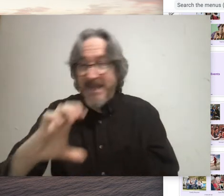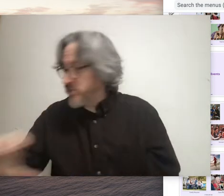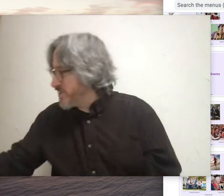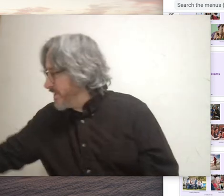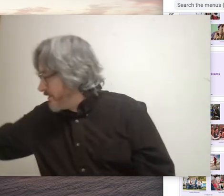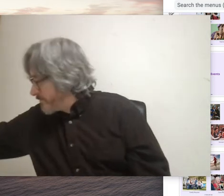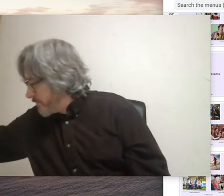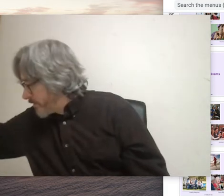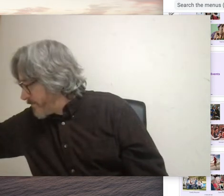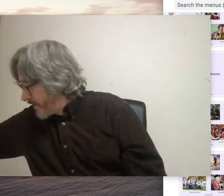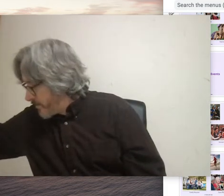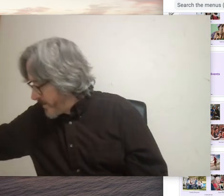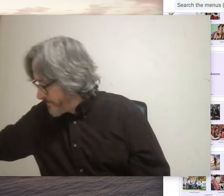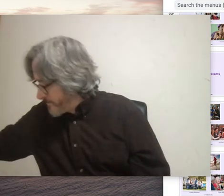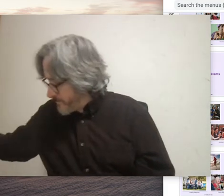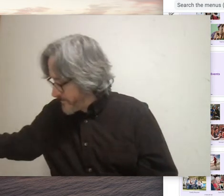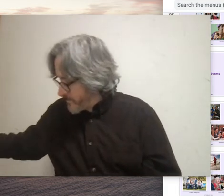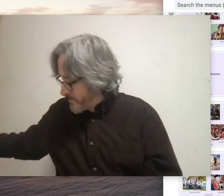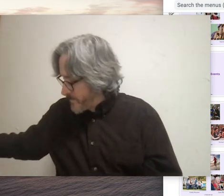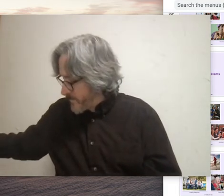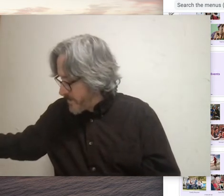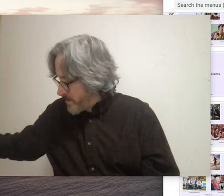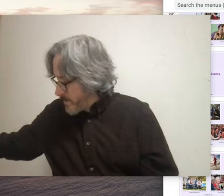homecoming, HC. All right, buddy, go ahead.